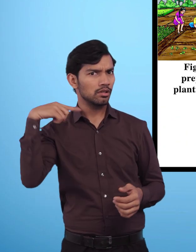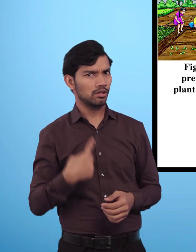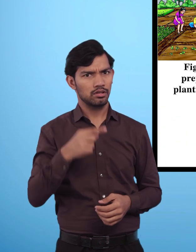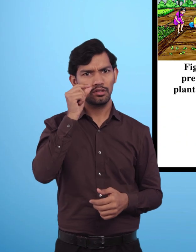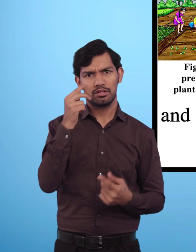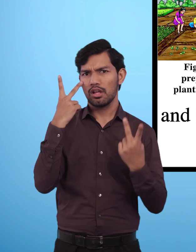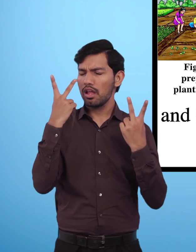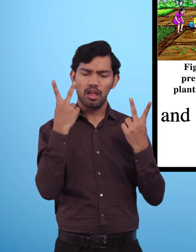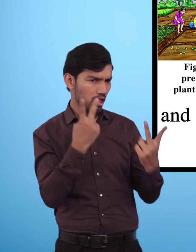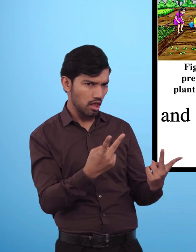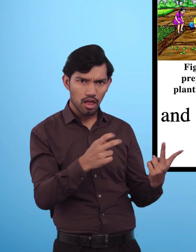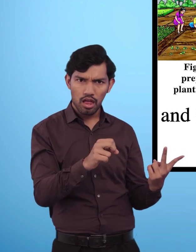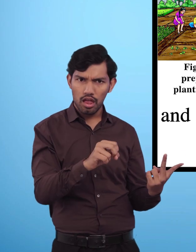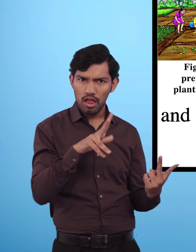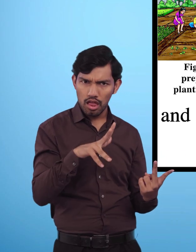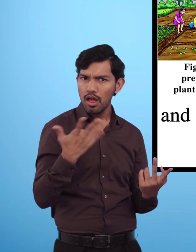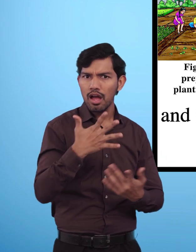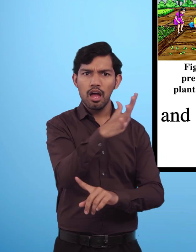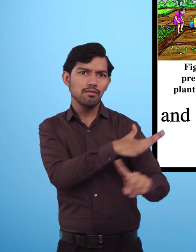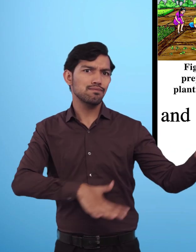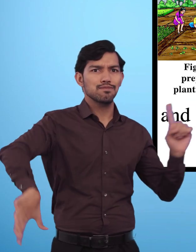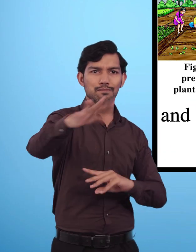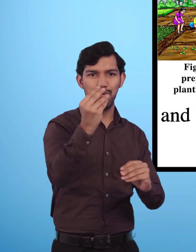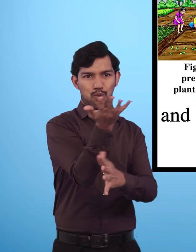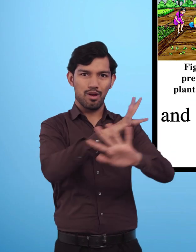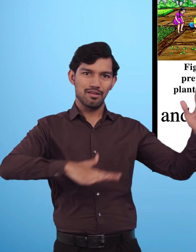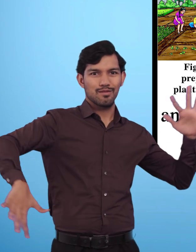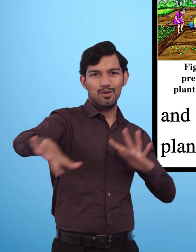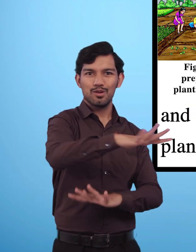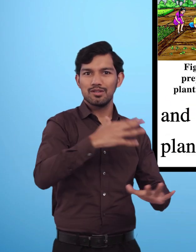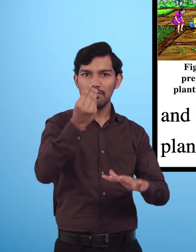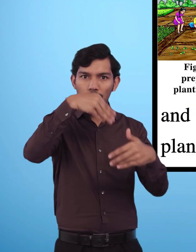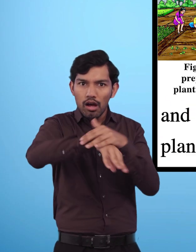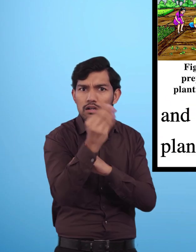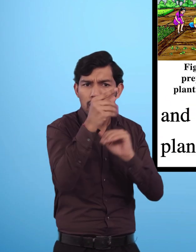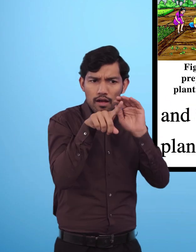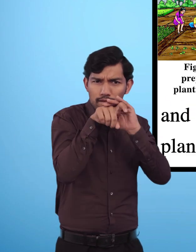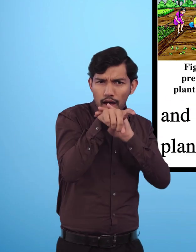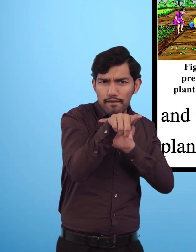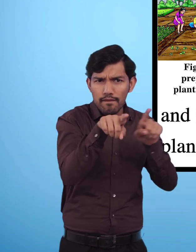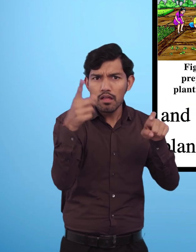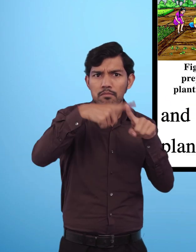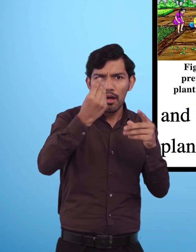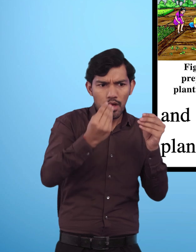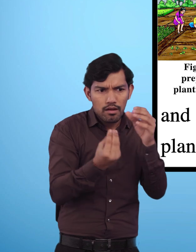Bhumi and Surya could see small pebbles, the roots of plants, and a few earthworms too in the